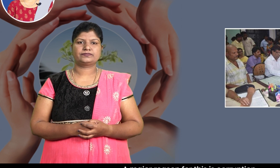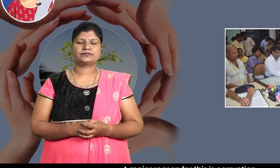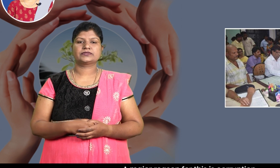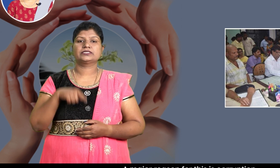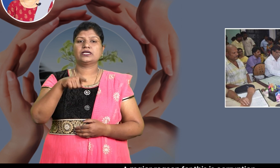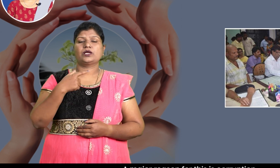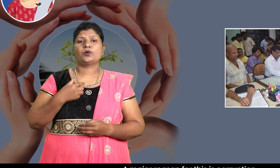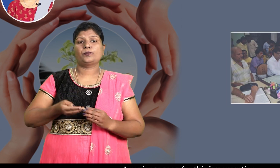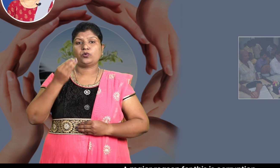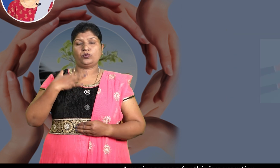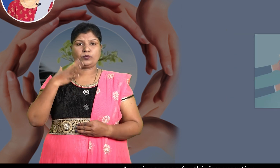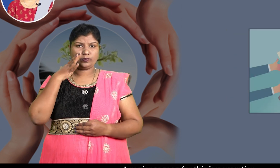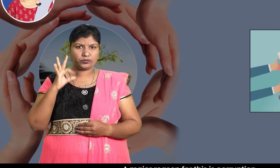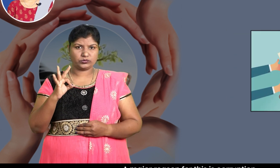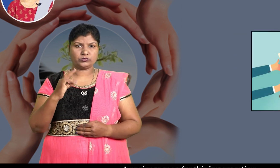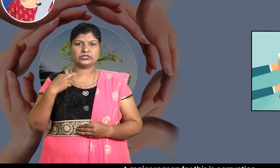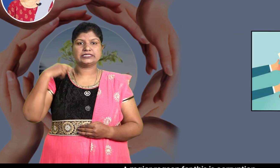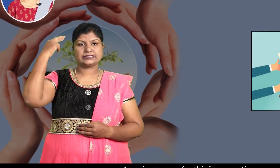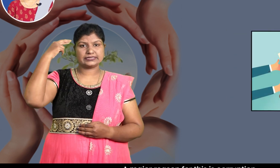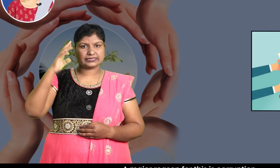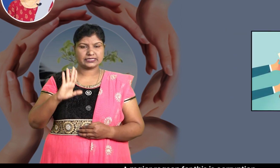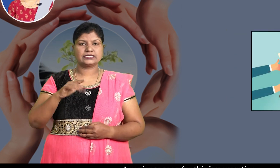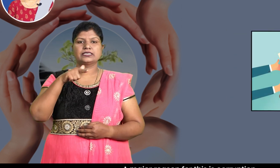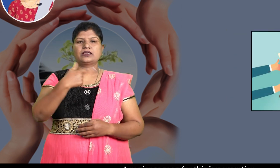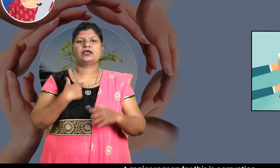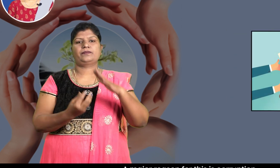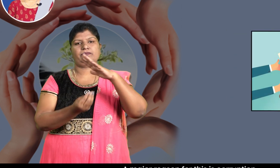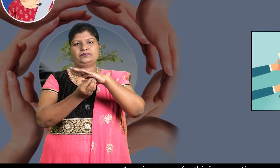A major reason for this is corruption.